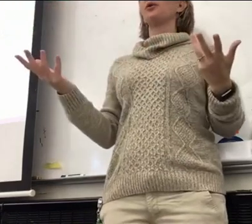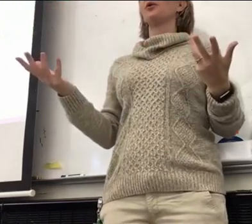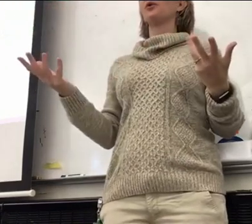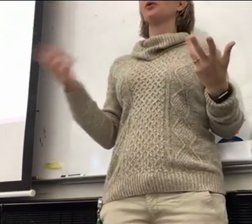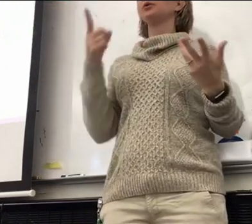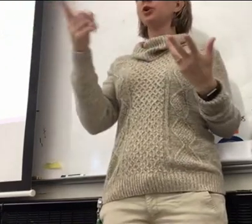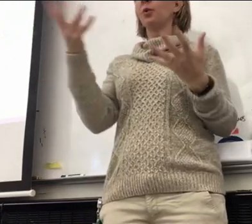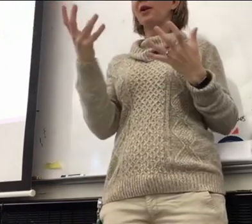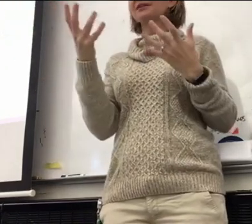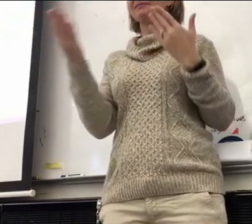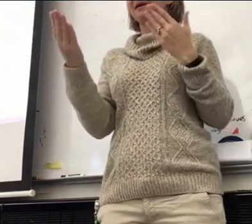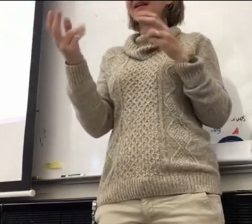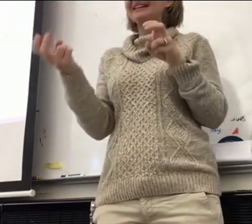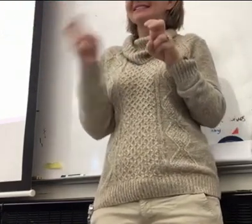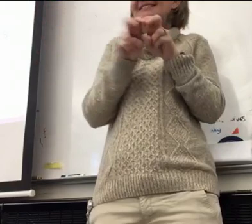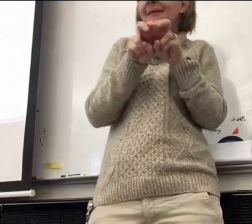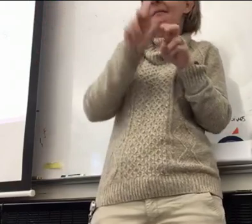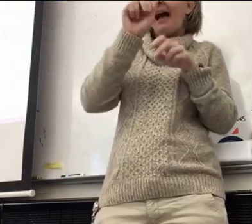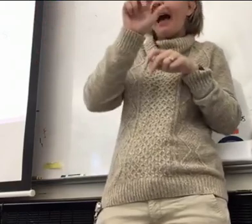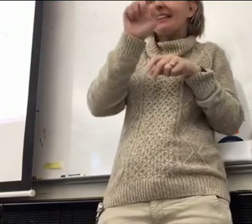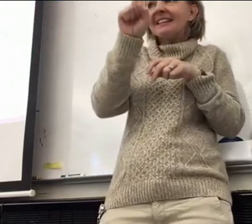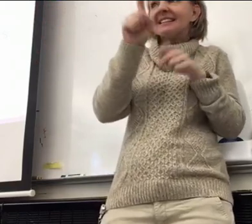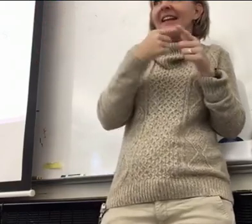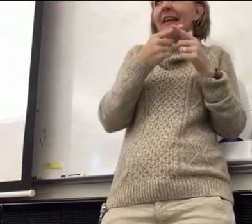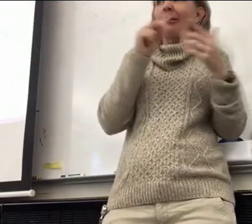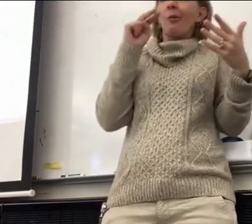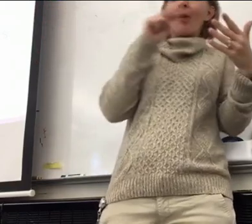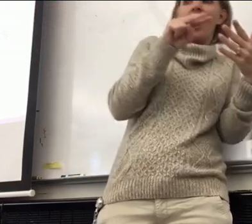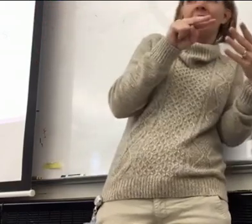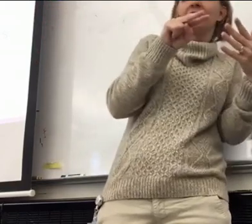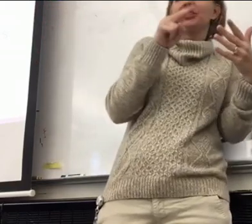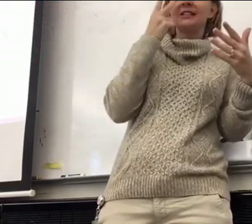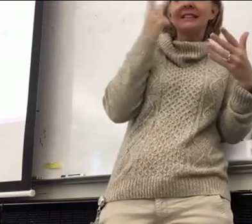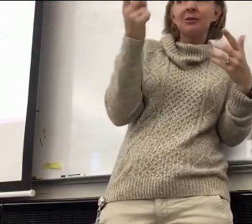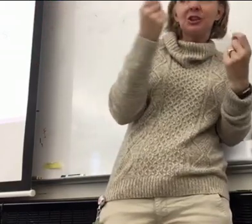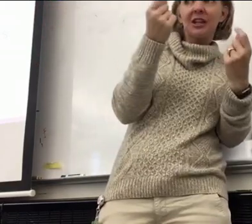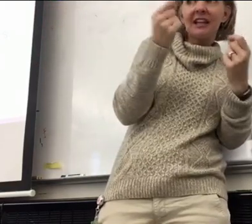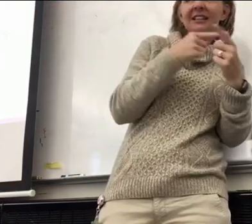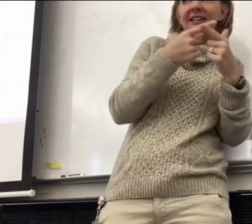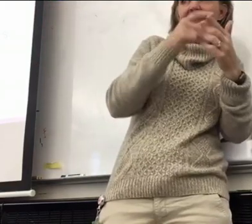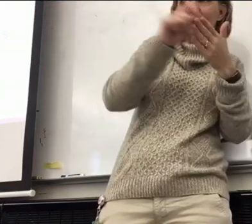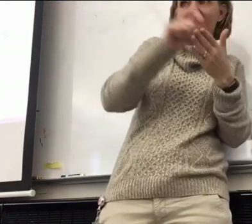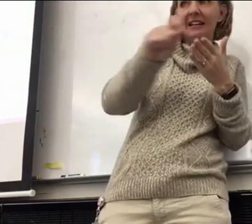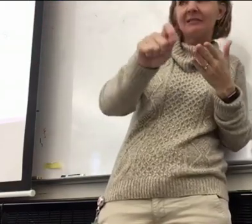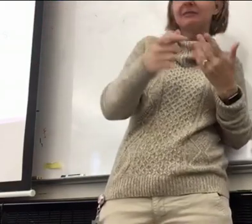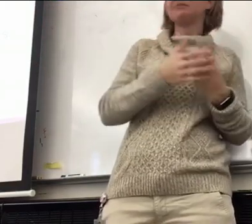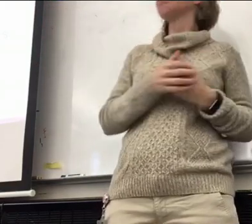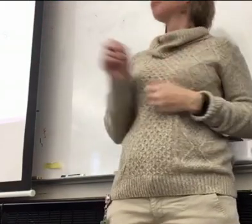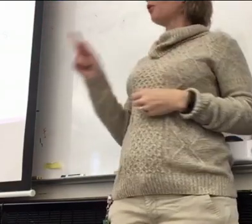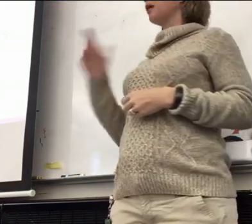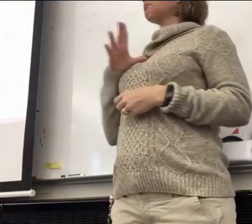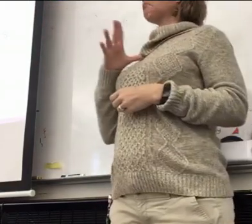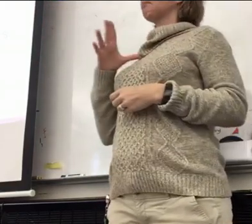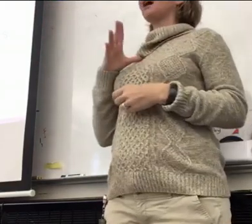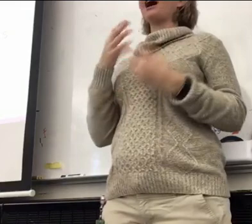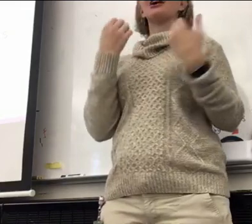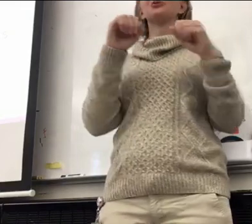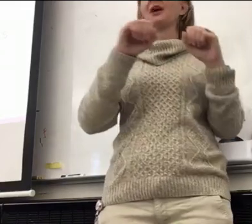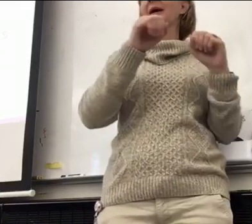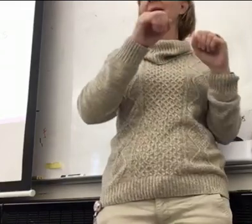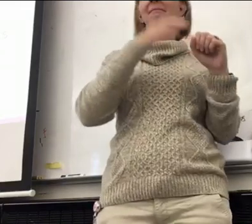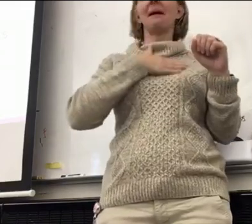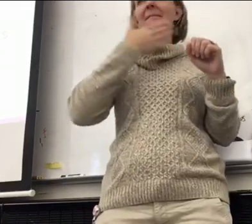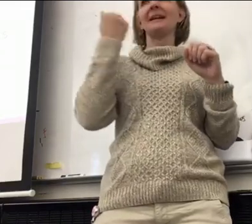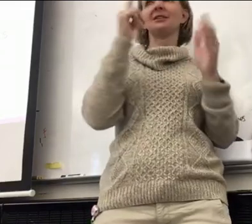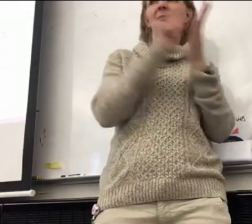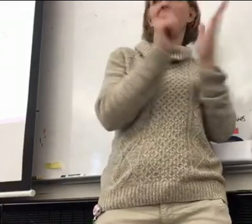do you want to maybe squeeze next to Alex and then watch Alex and what she does, and then just kind of write it down? And I'll do my best to print some more